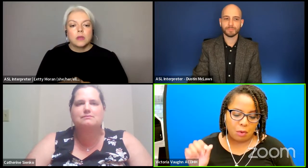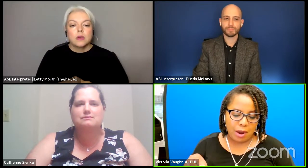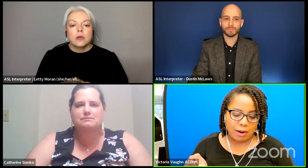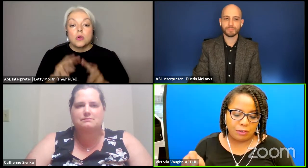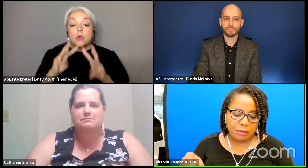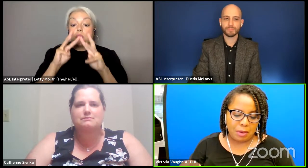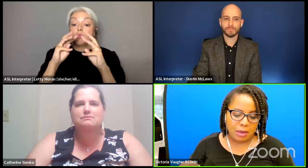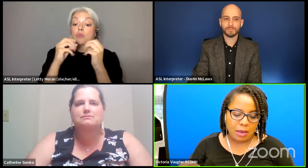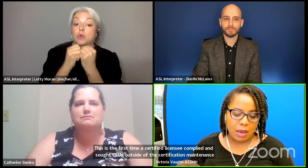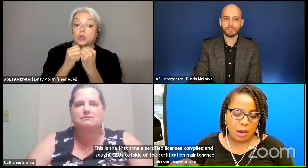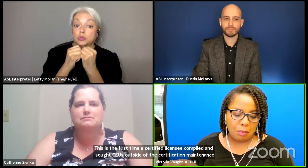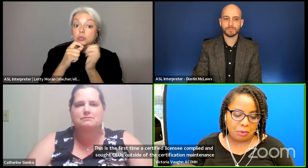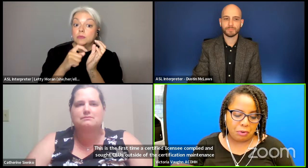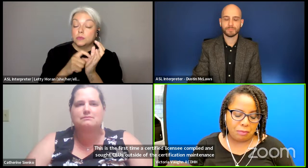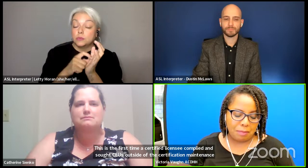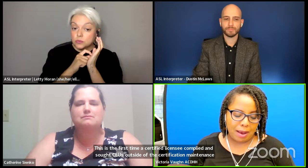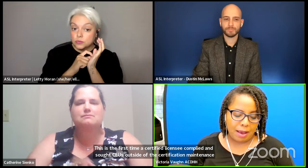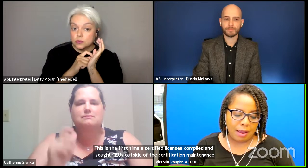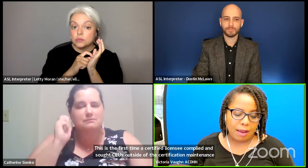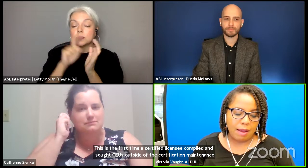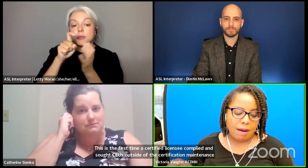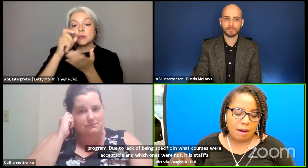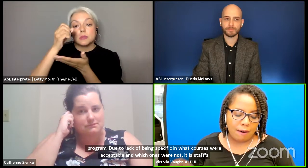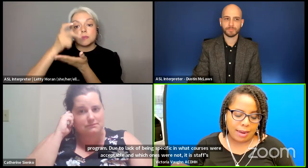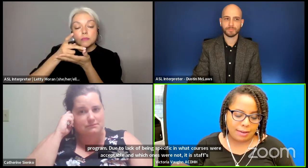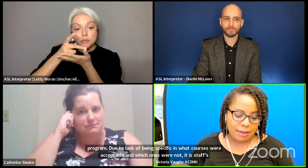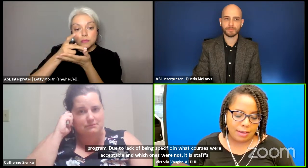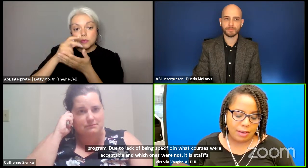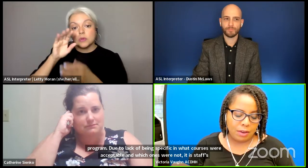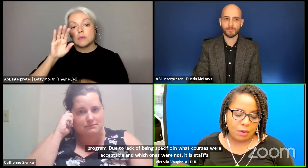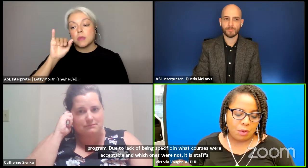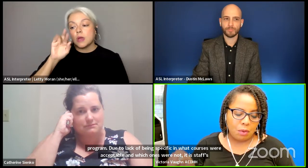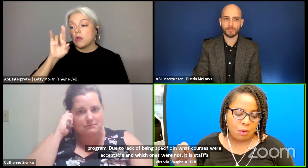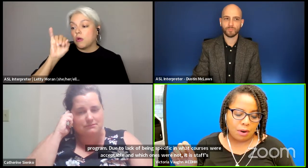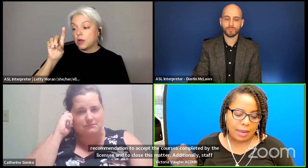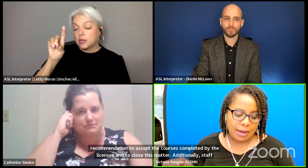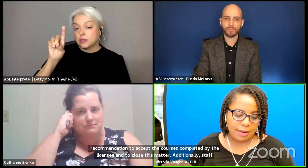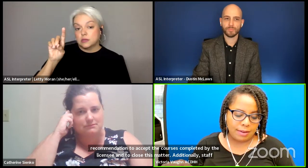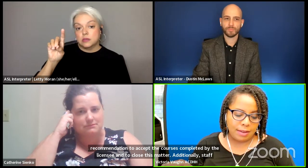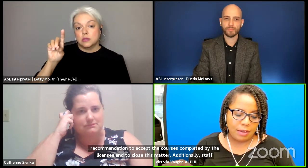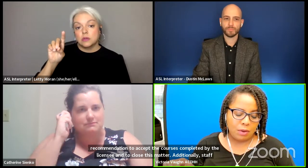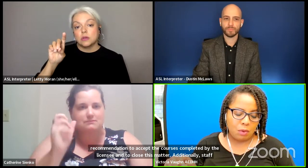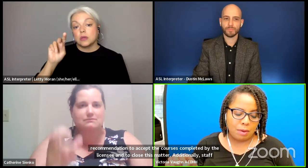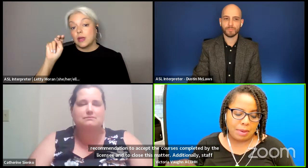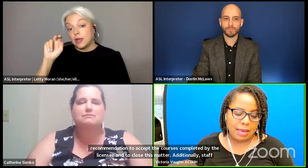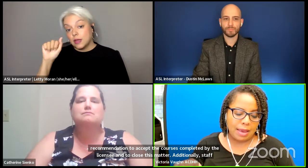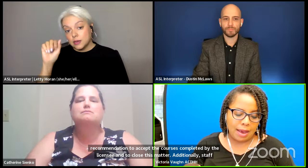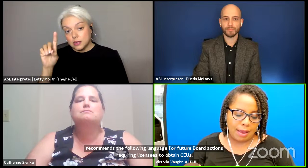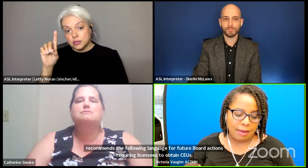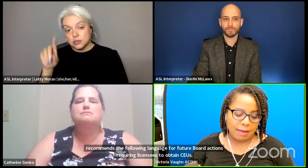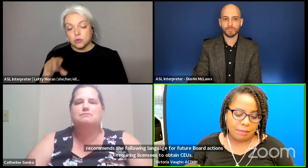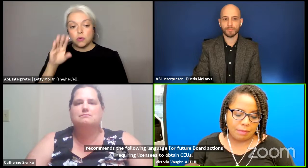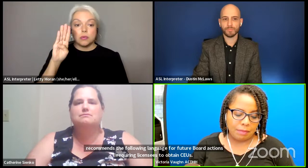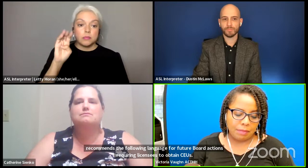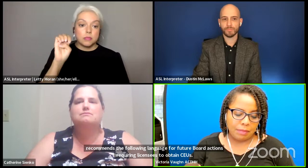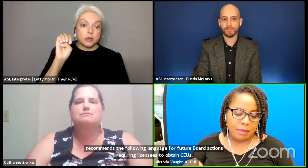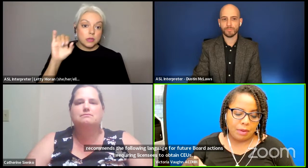Workshops are required to be approved by RID or NAD or